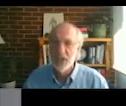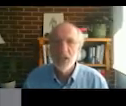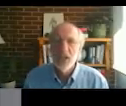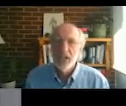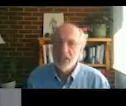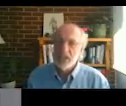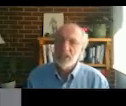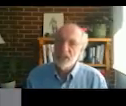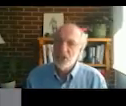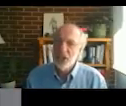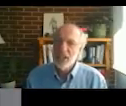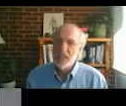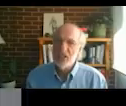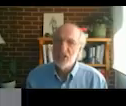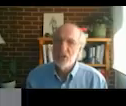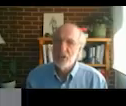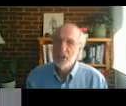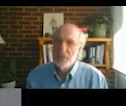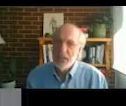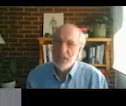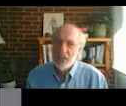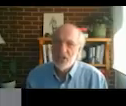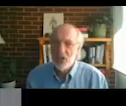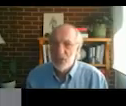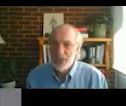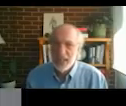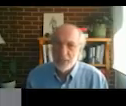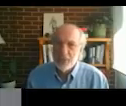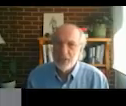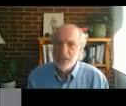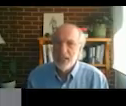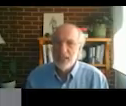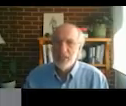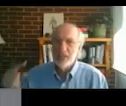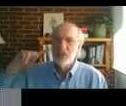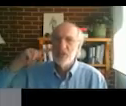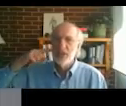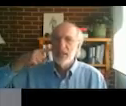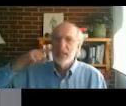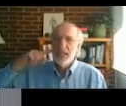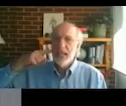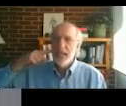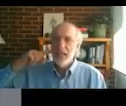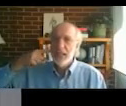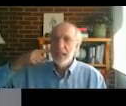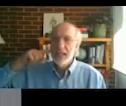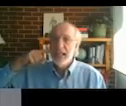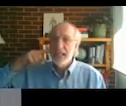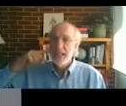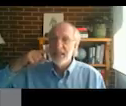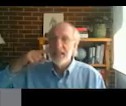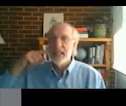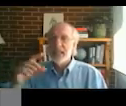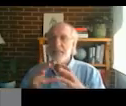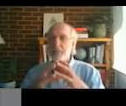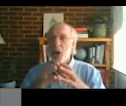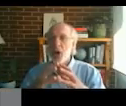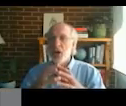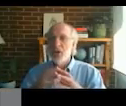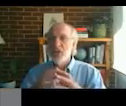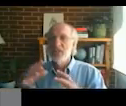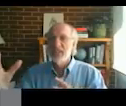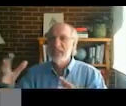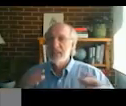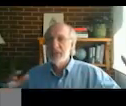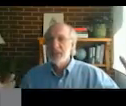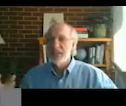into the cheek. So you might not start with apple and candy. You're going to start with candy and